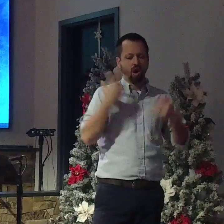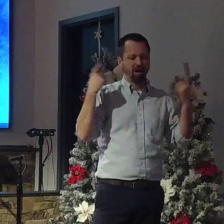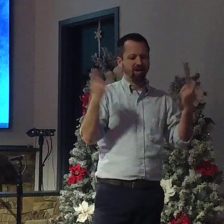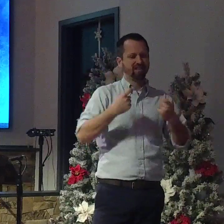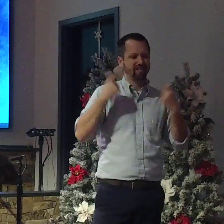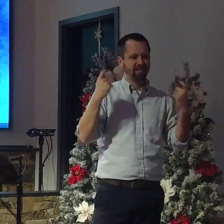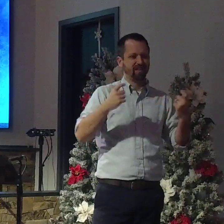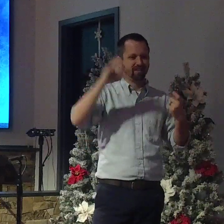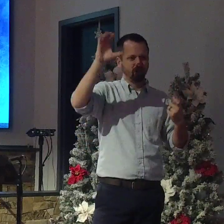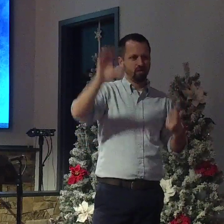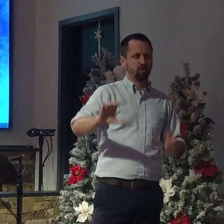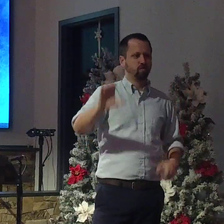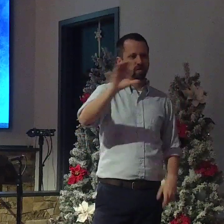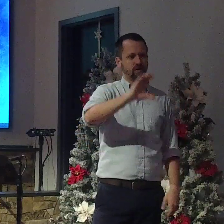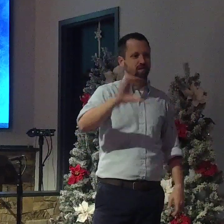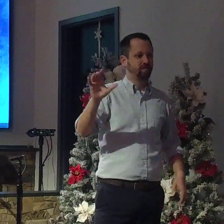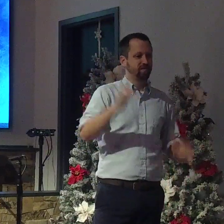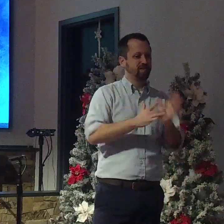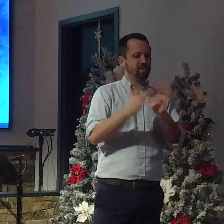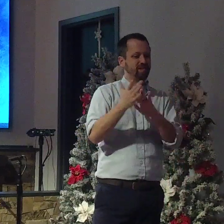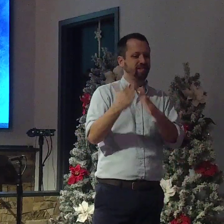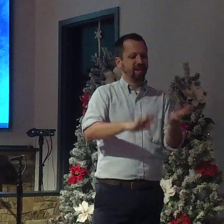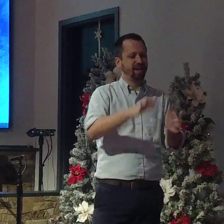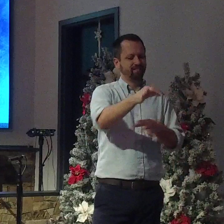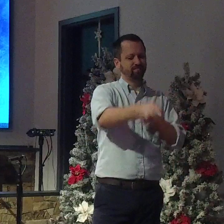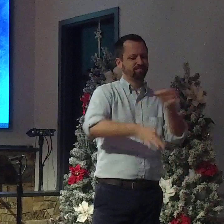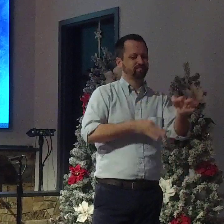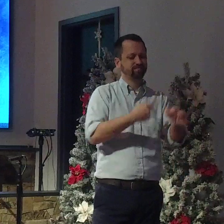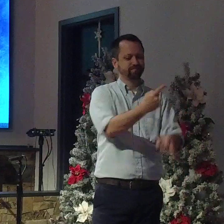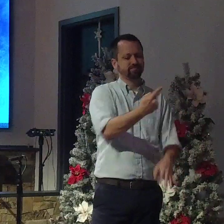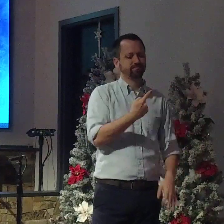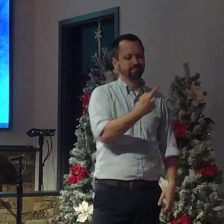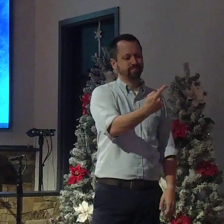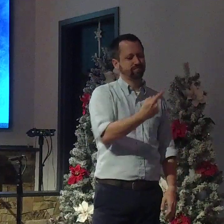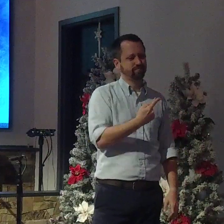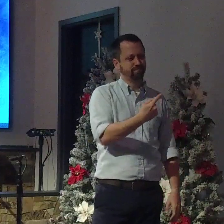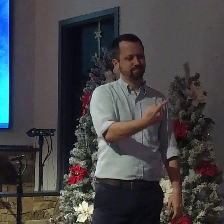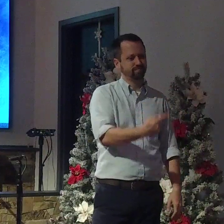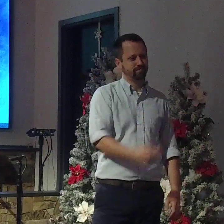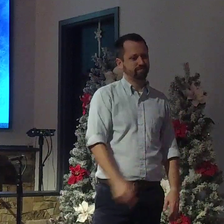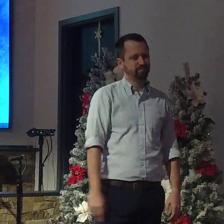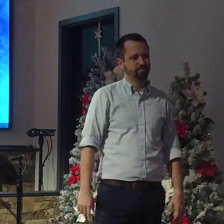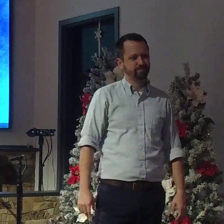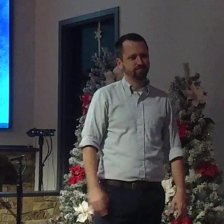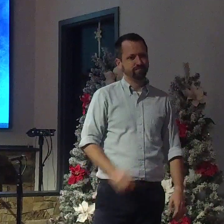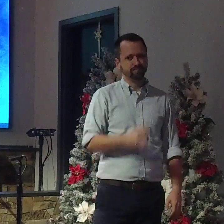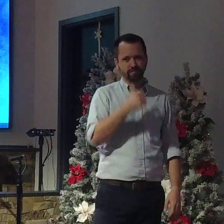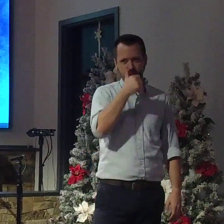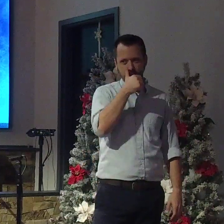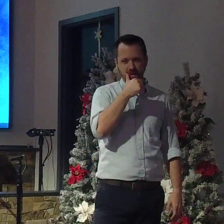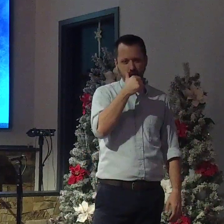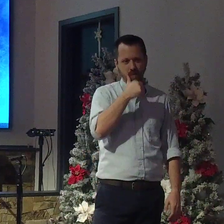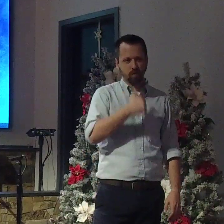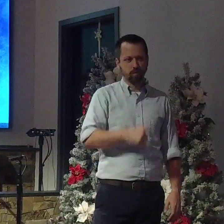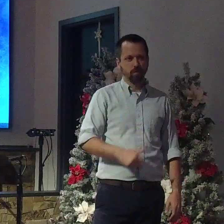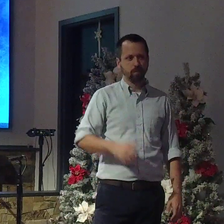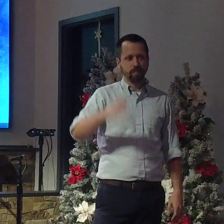our penalty to deliver us, to save us from the penalty of our sin. You can say that